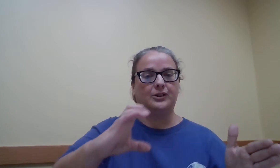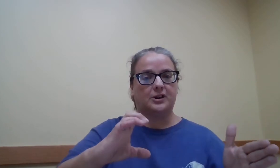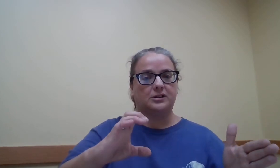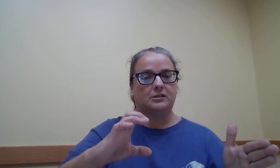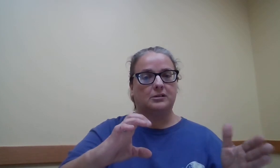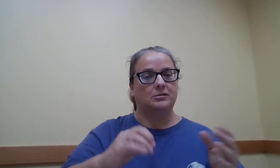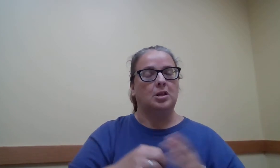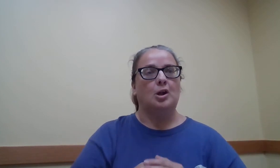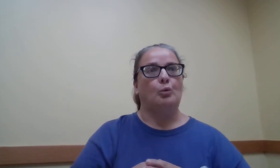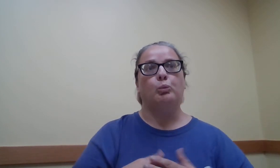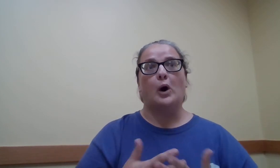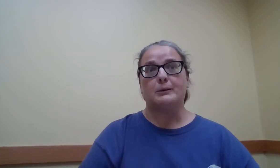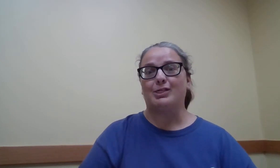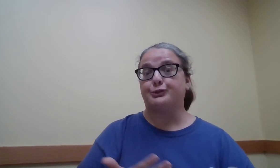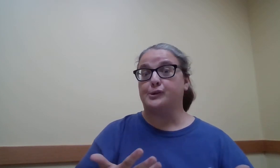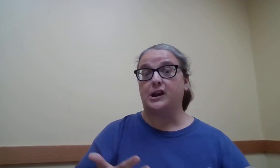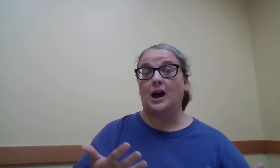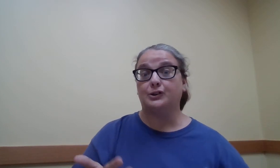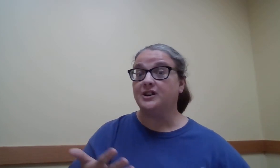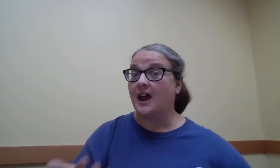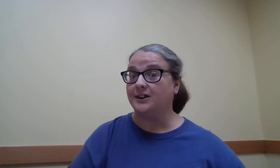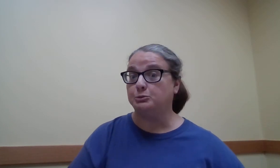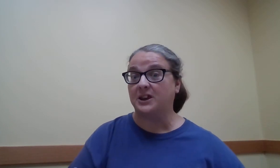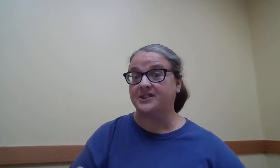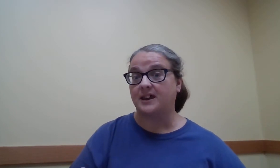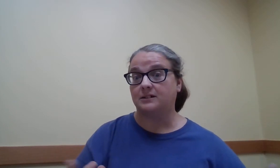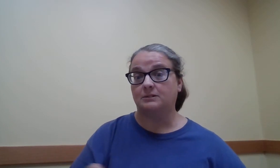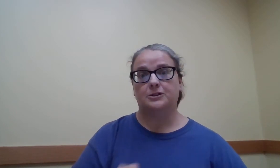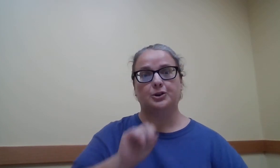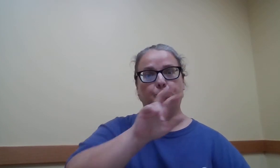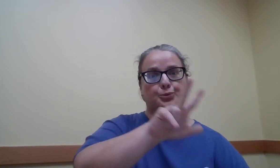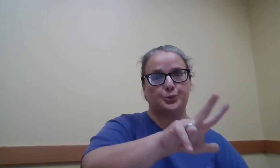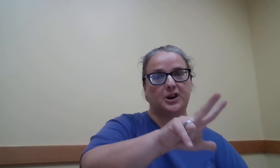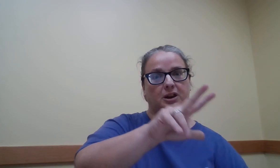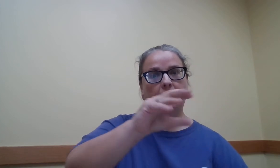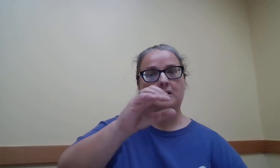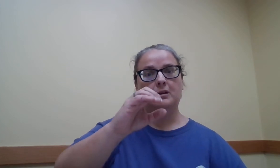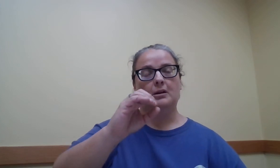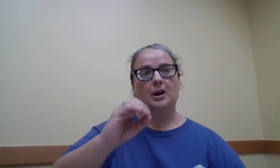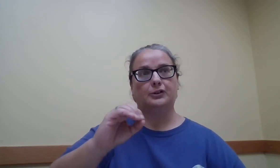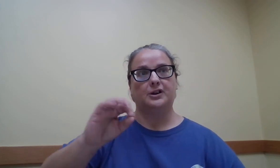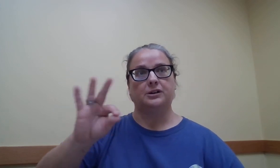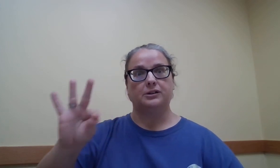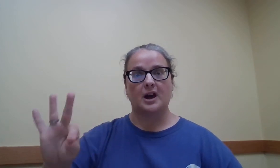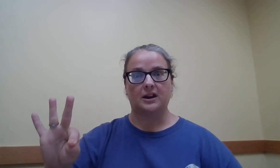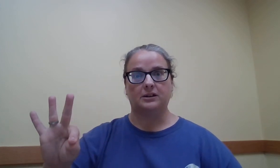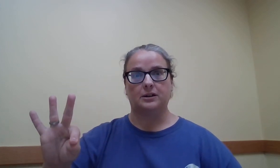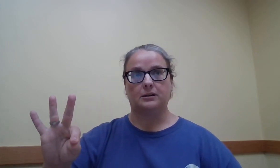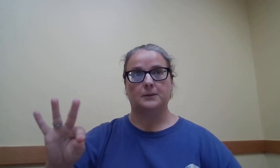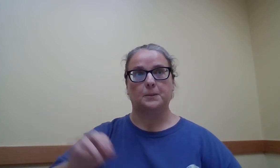300. What about 309, you may say? So 309.